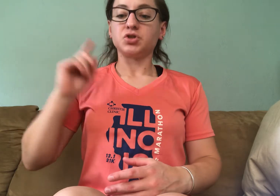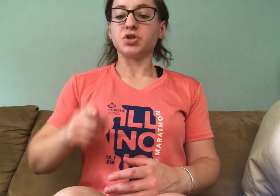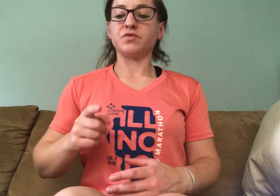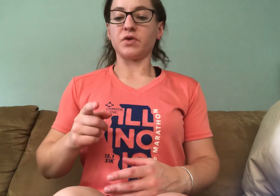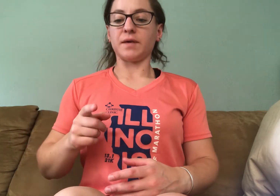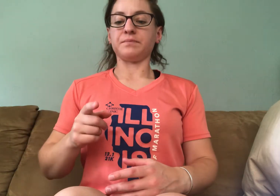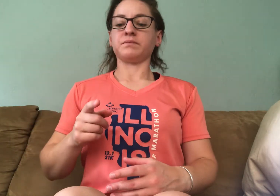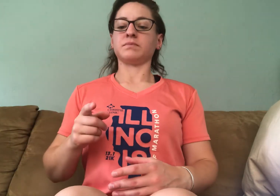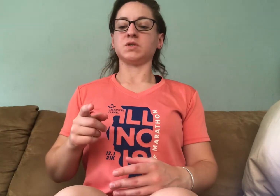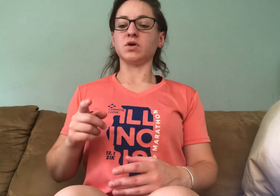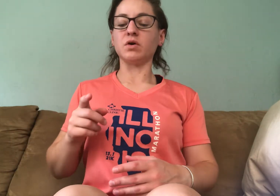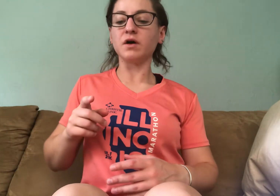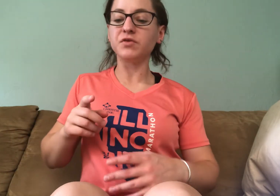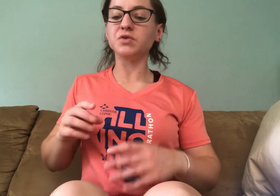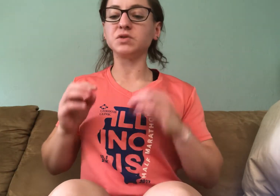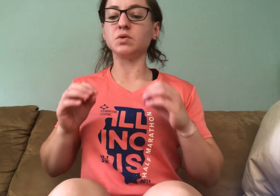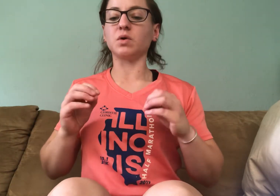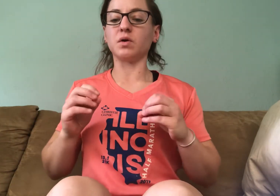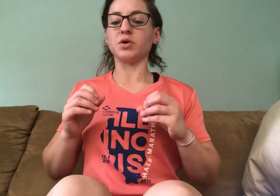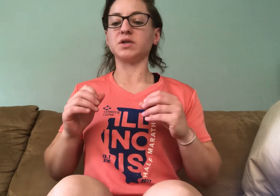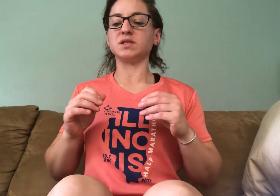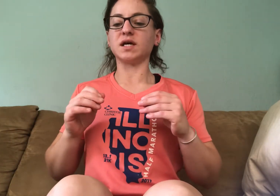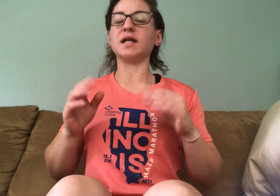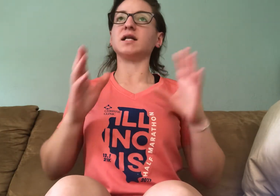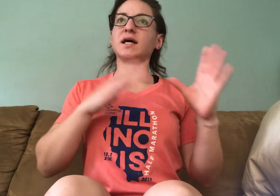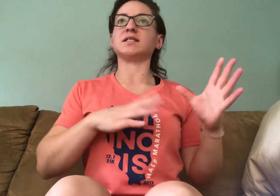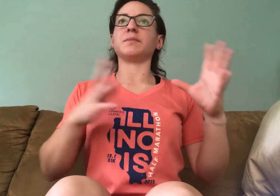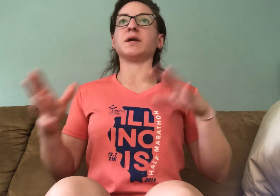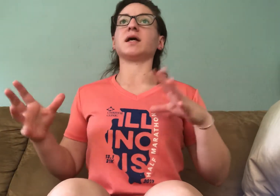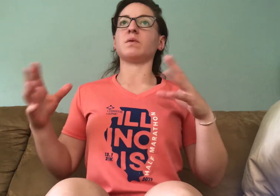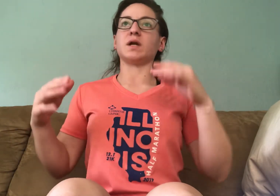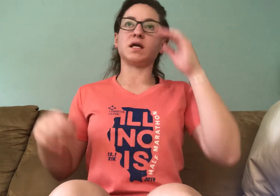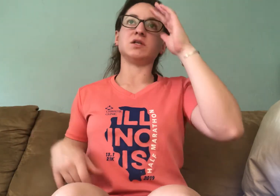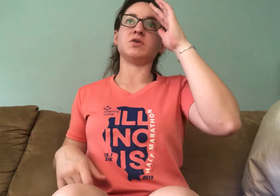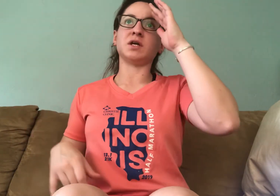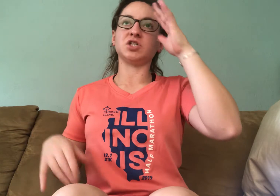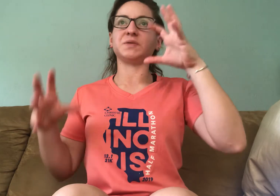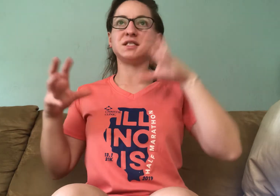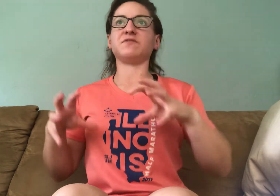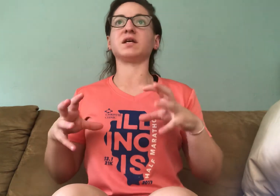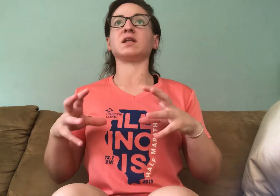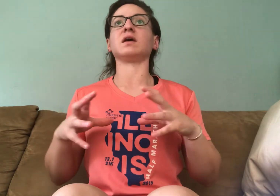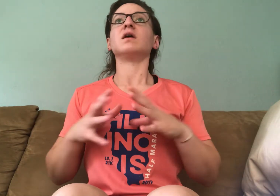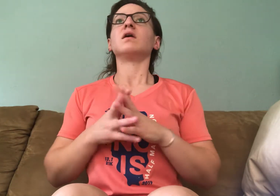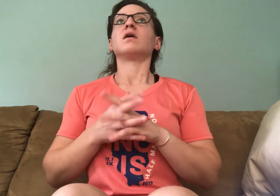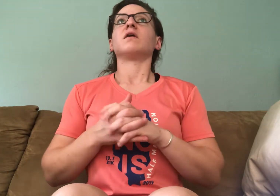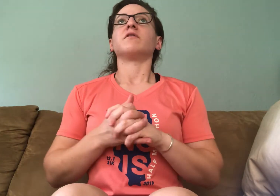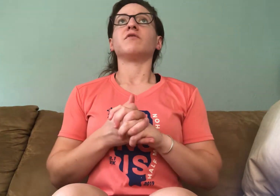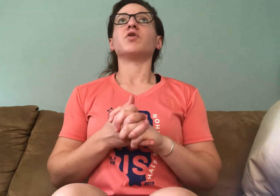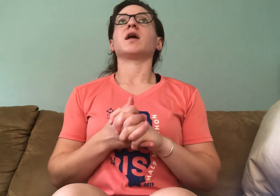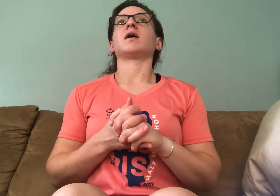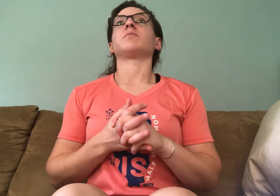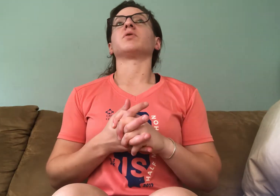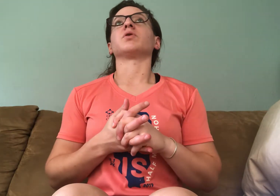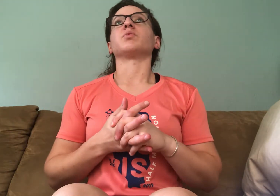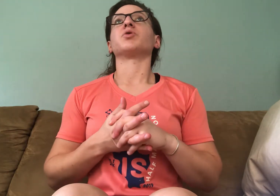church vocab. So a few words I did last time, and again, I want to continue that, just specifically vocab or words